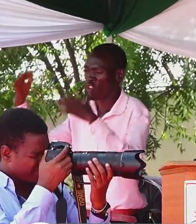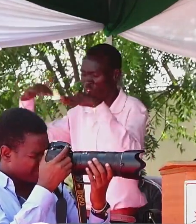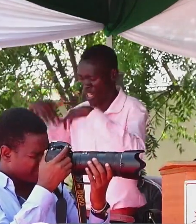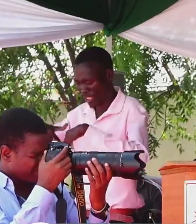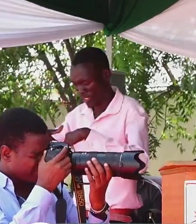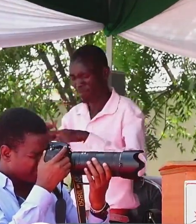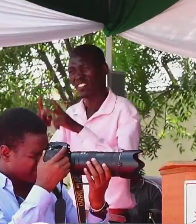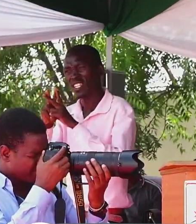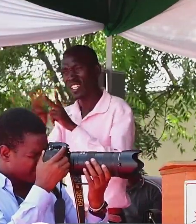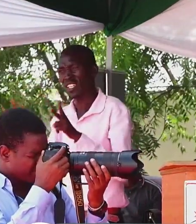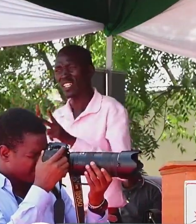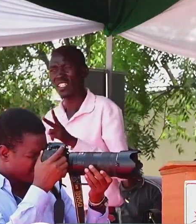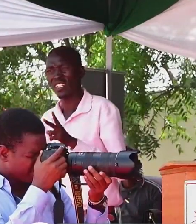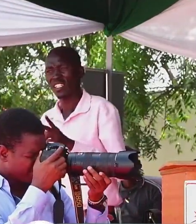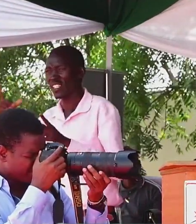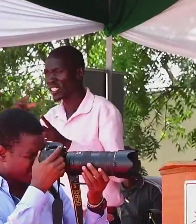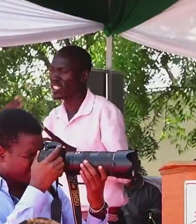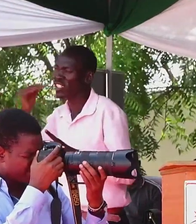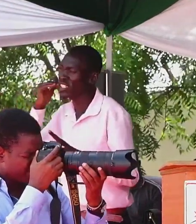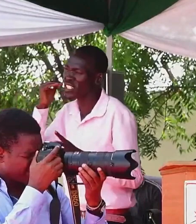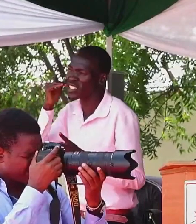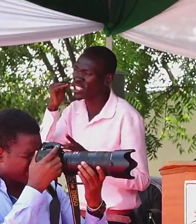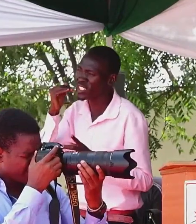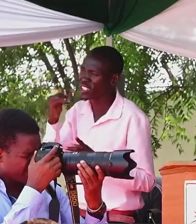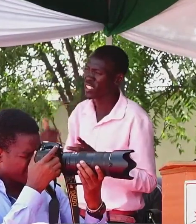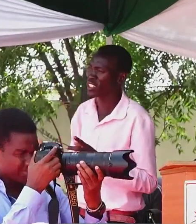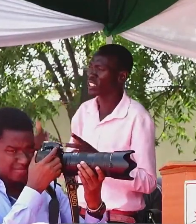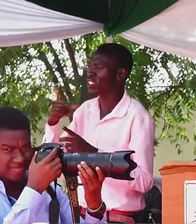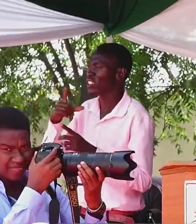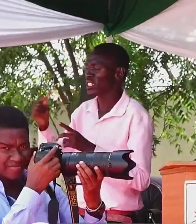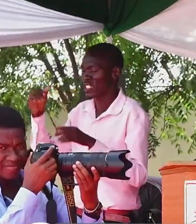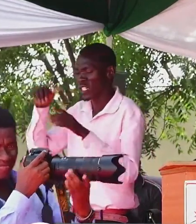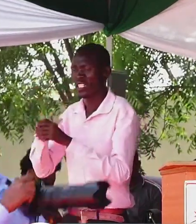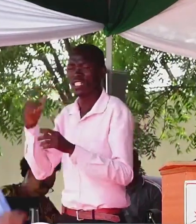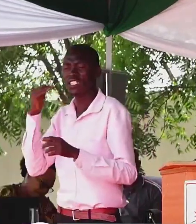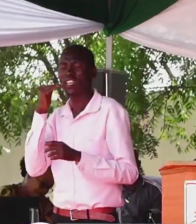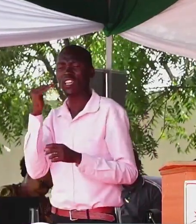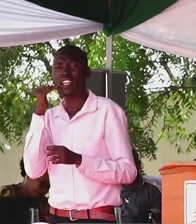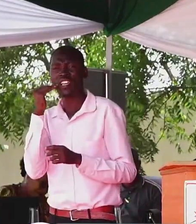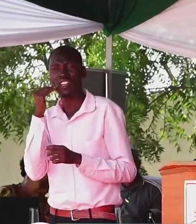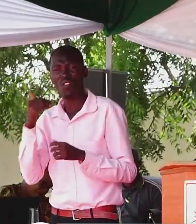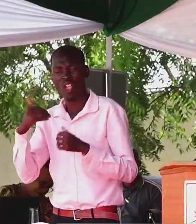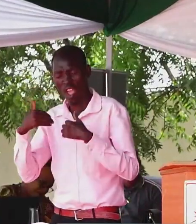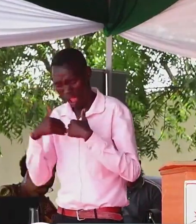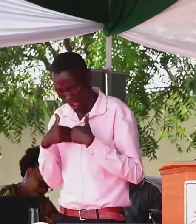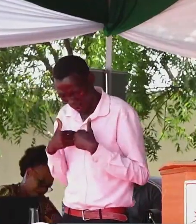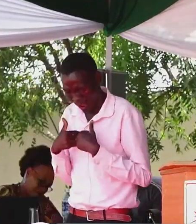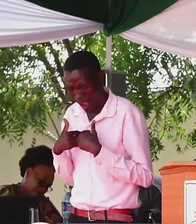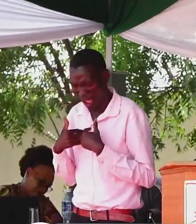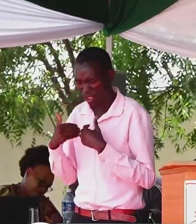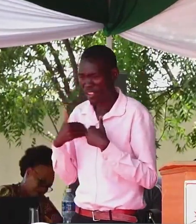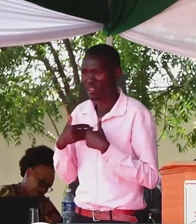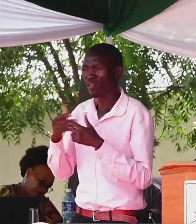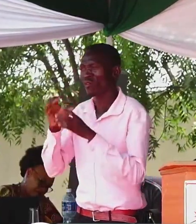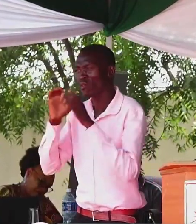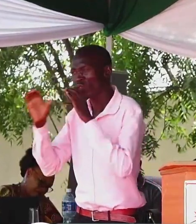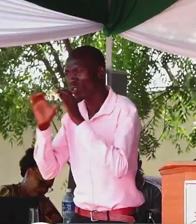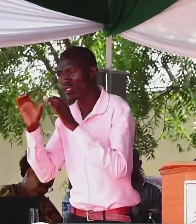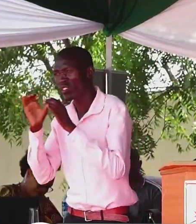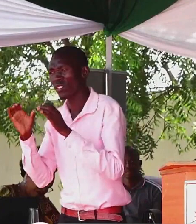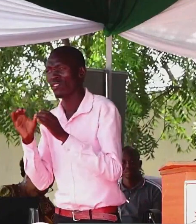everybody said we had yeah? We had of